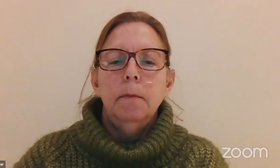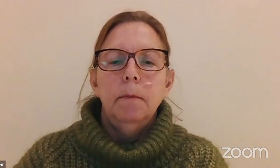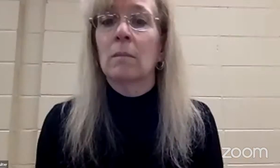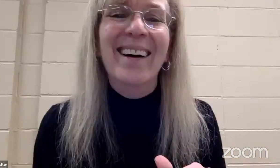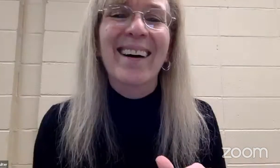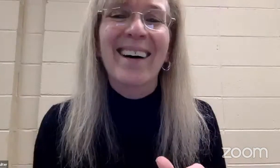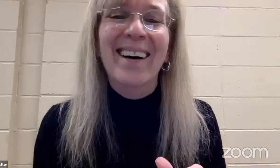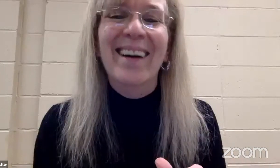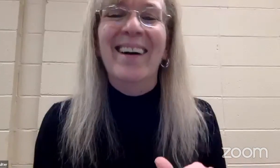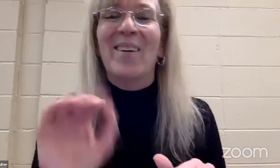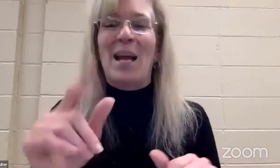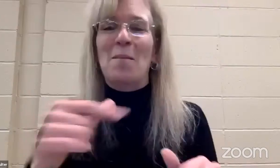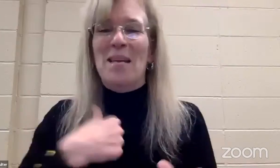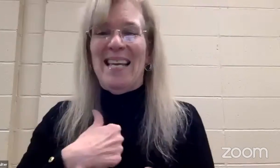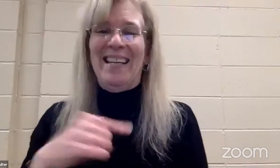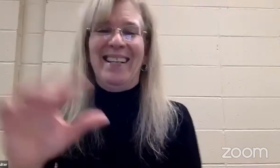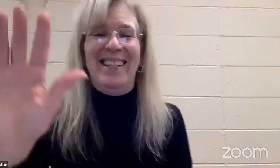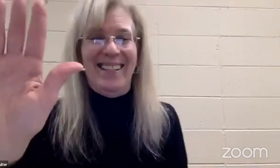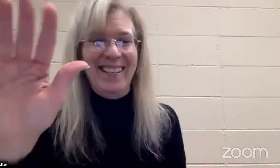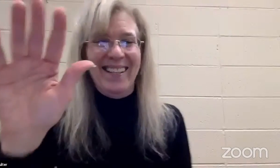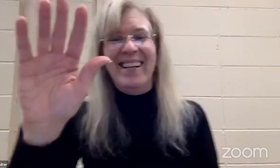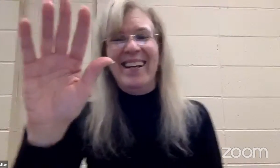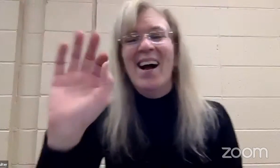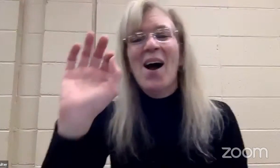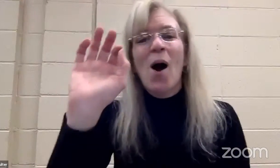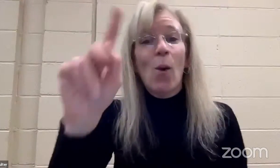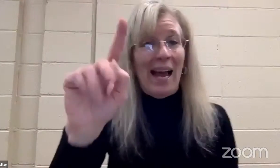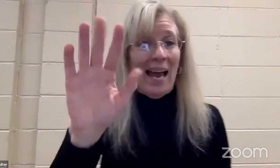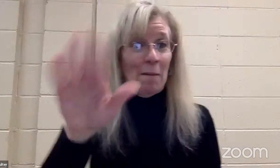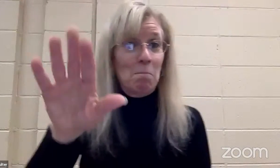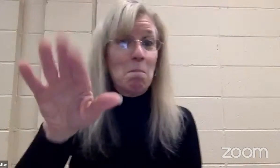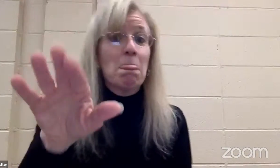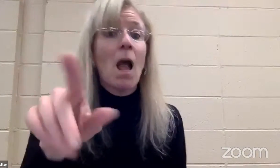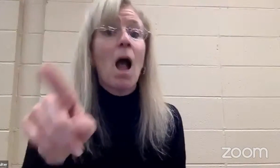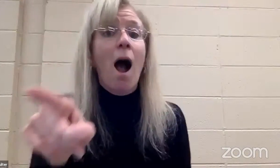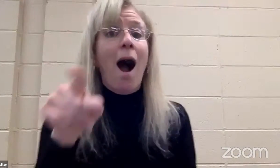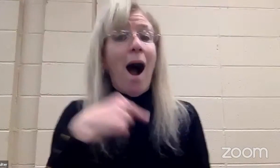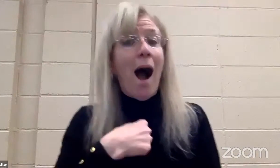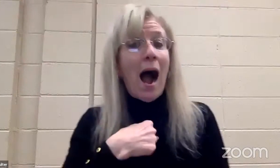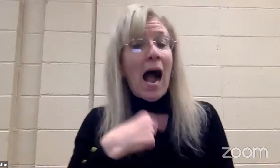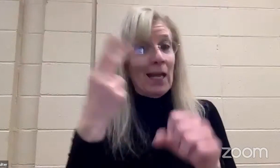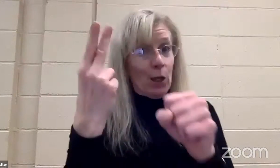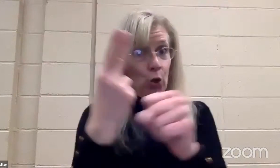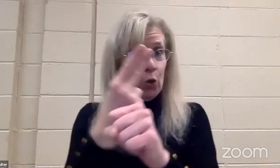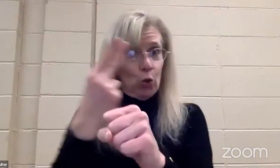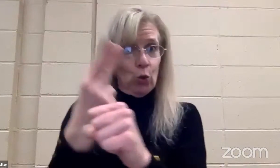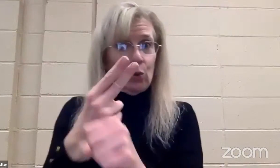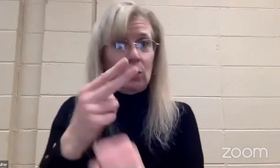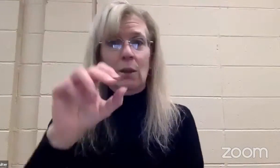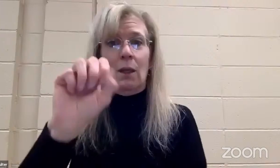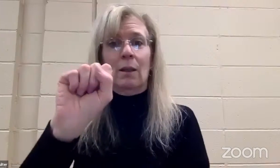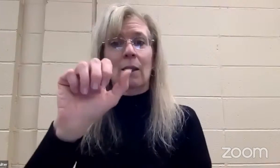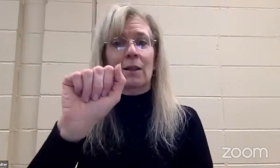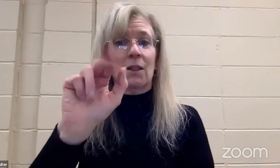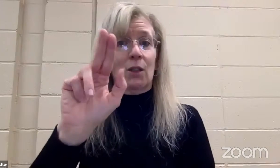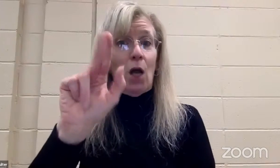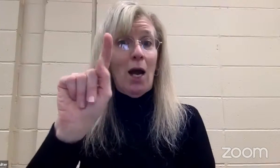Hi. Okay, me. Okay. I